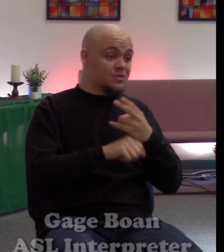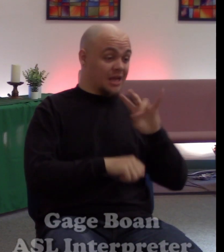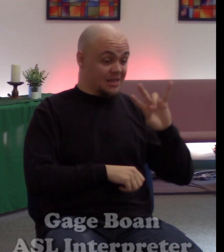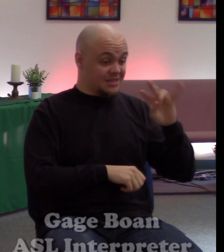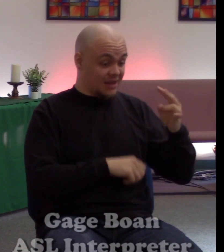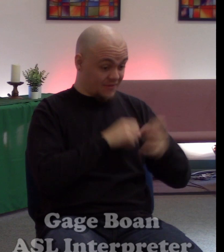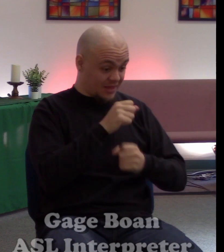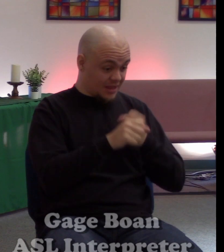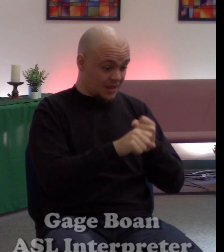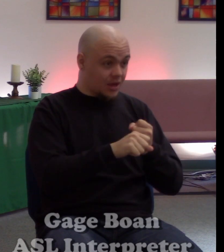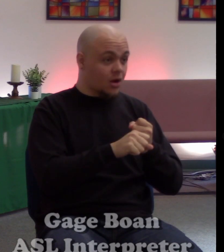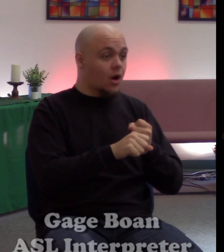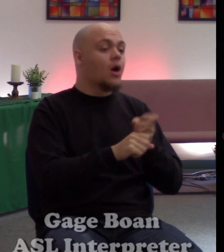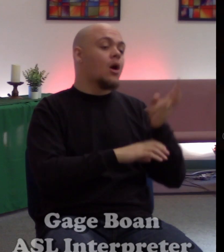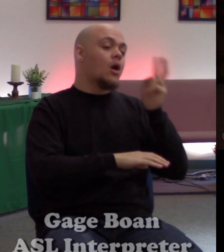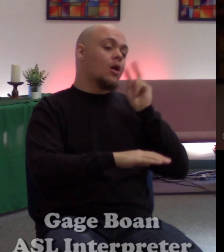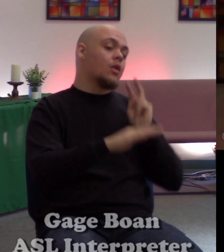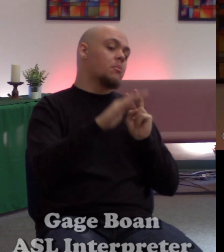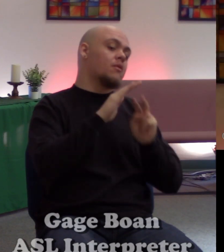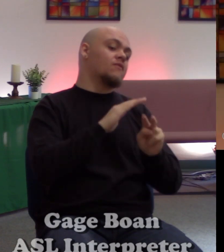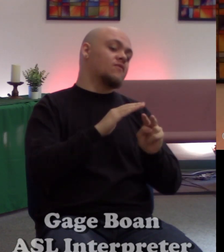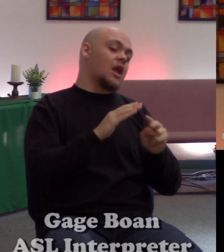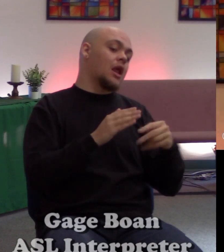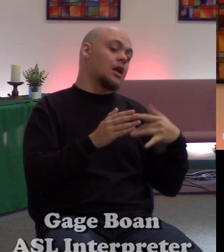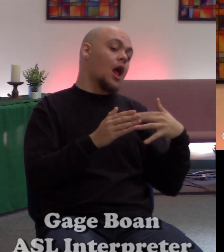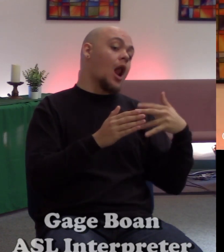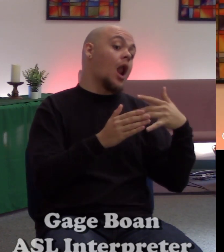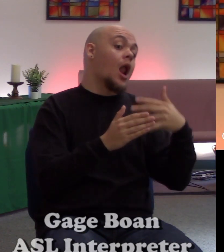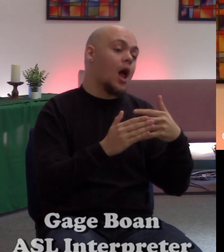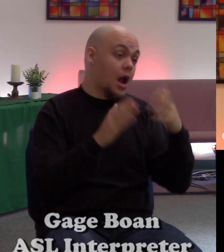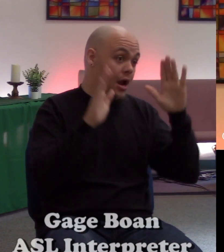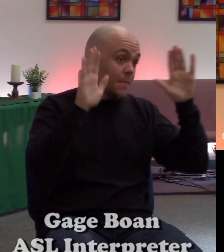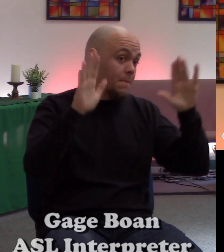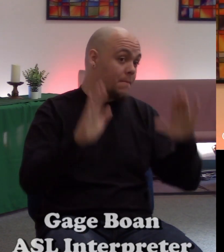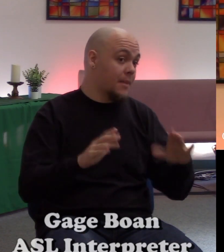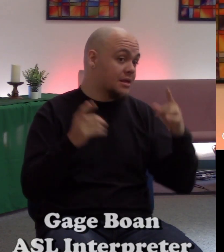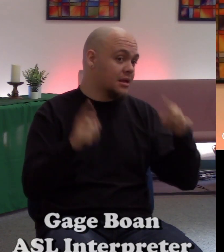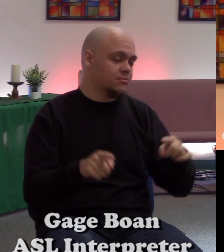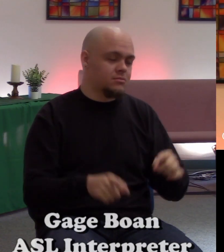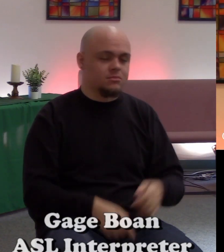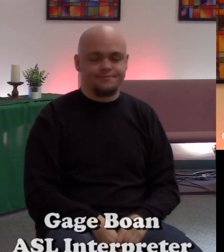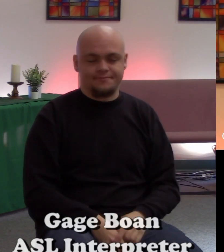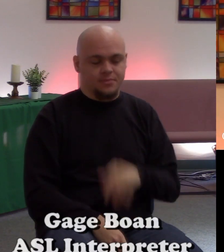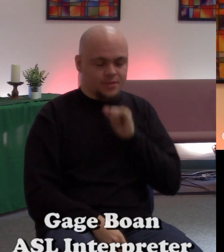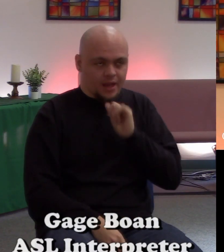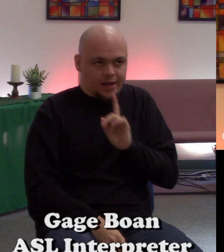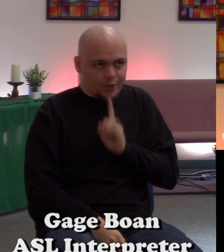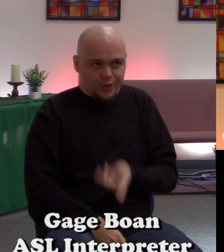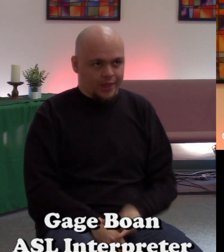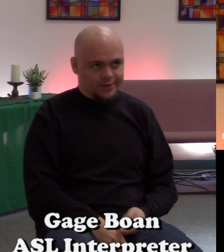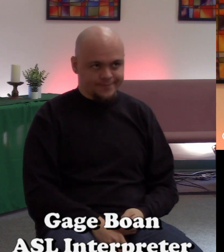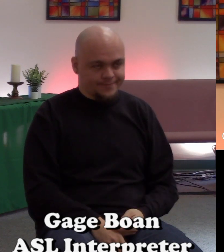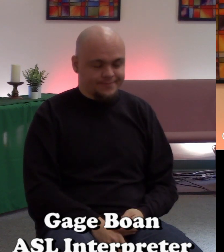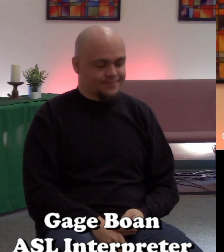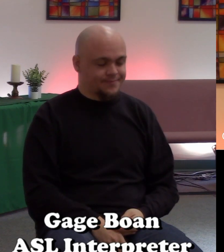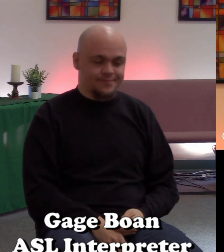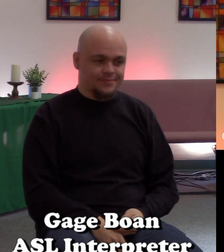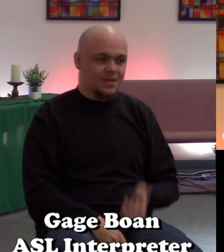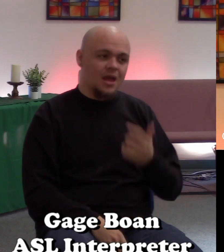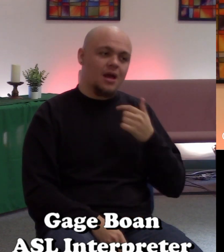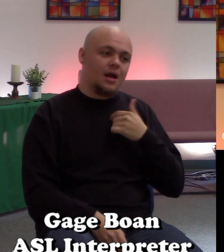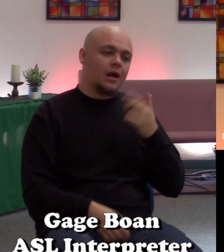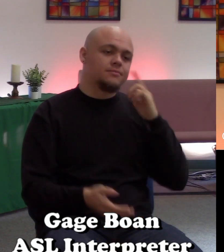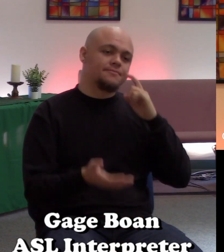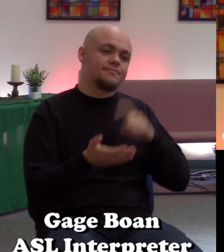happen. God uses this 7th year, this Sabbath year, to move the prophetic clock forward, and amazing things happen on it. Not